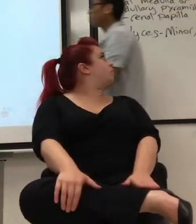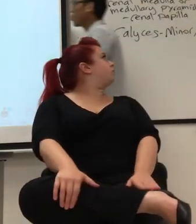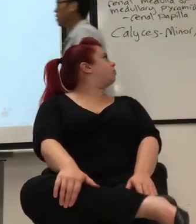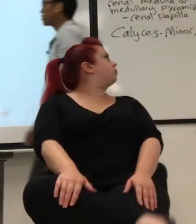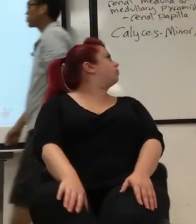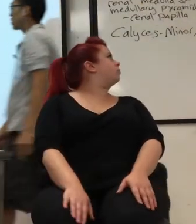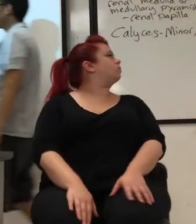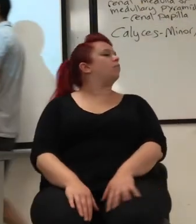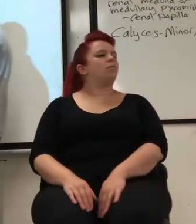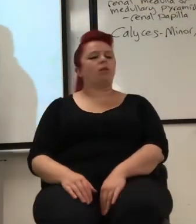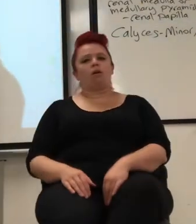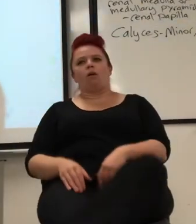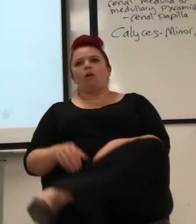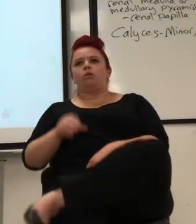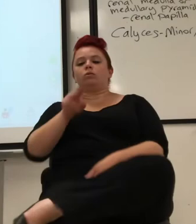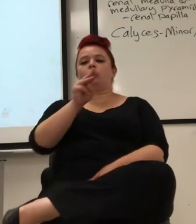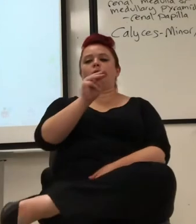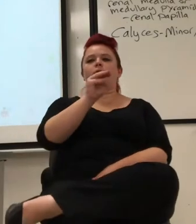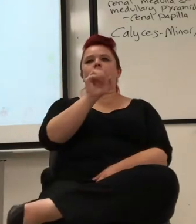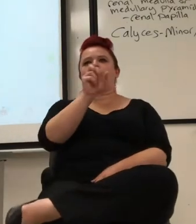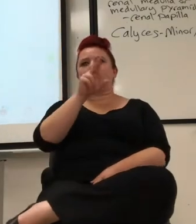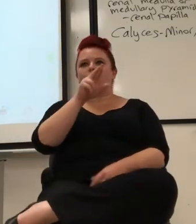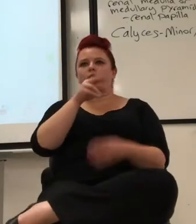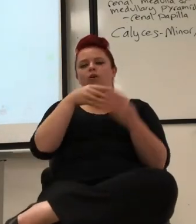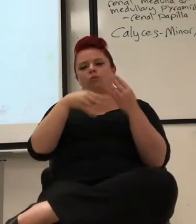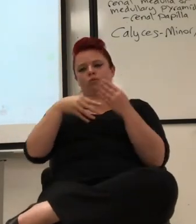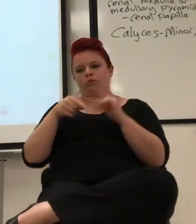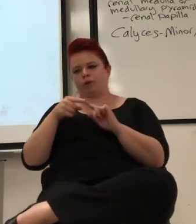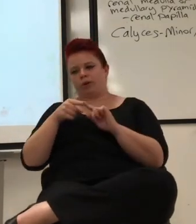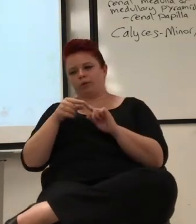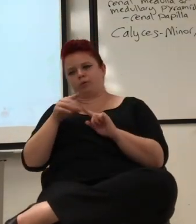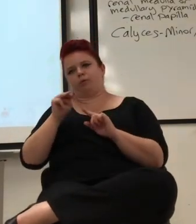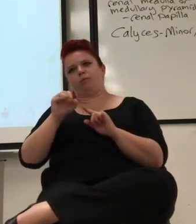So minor ones drain into major ones.